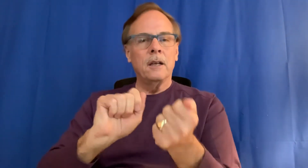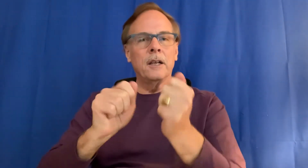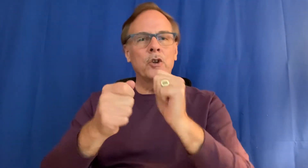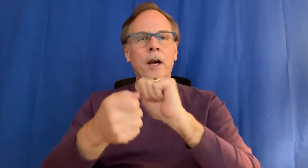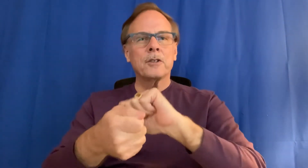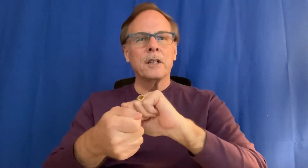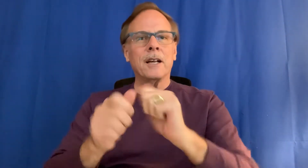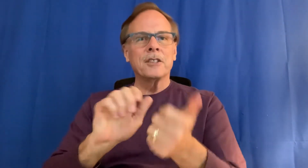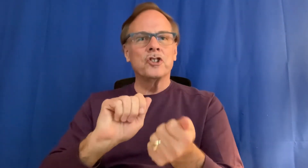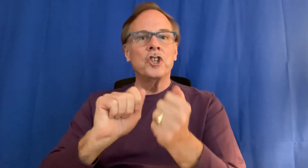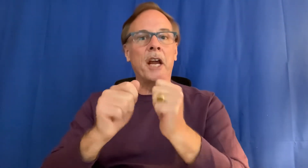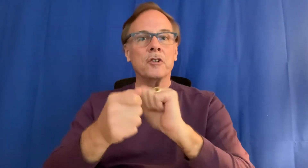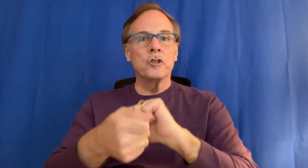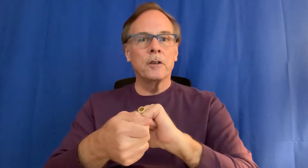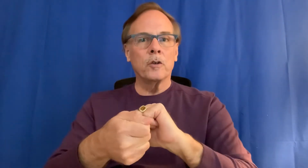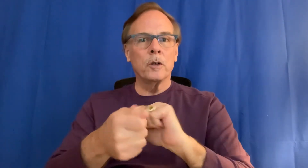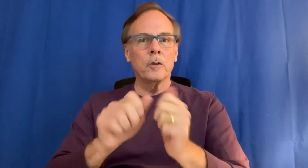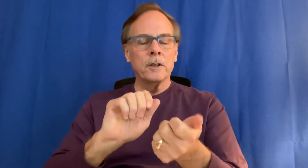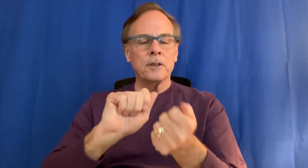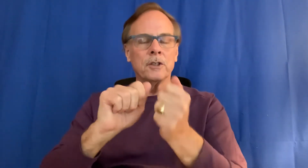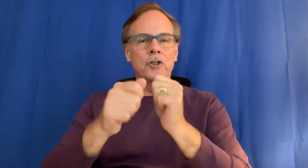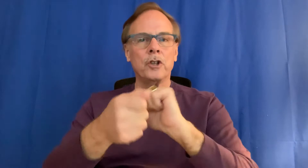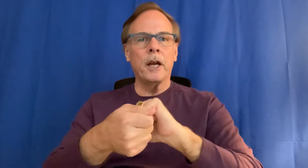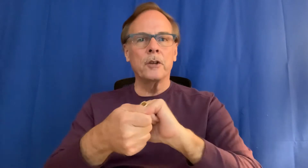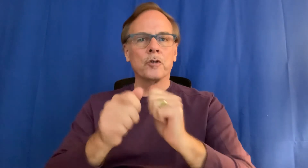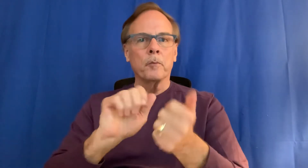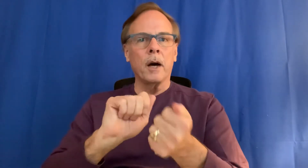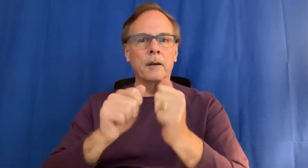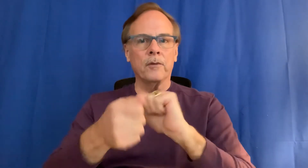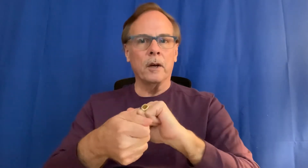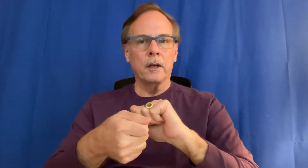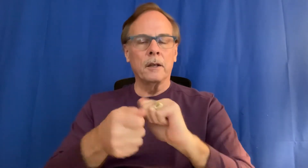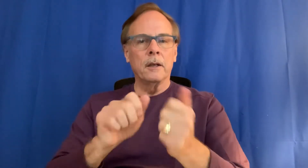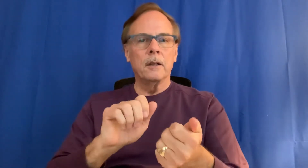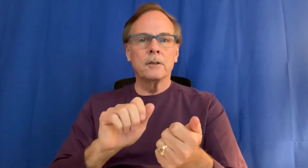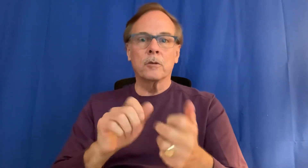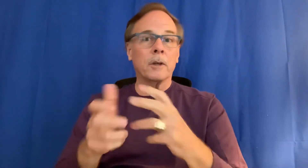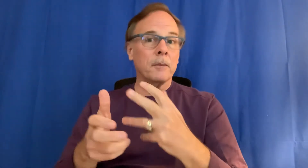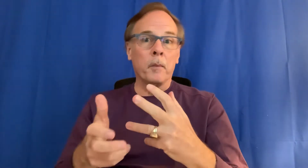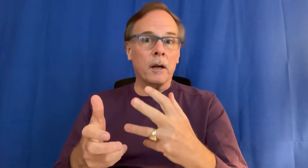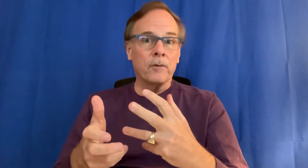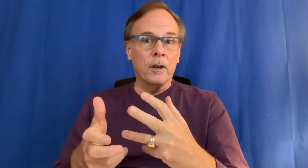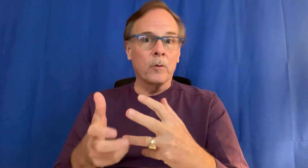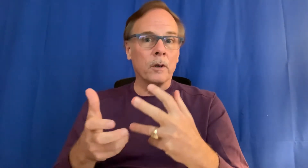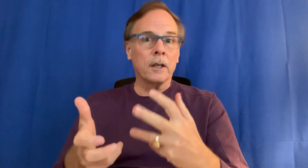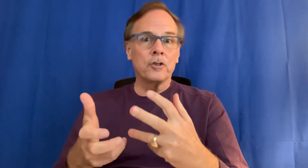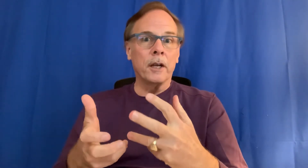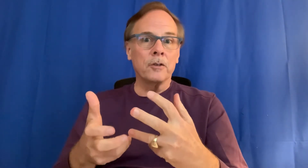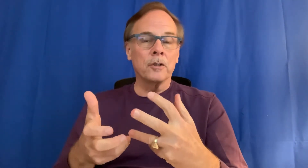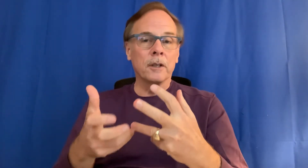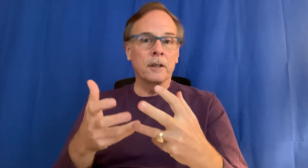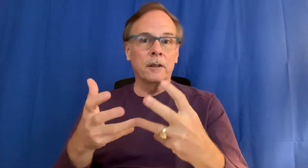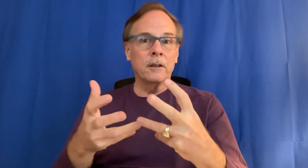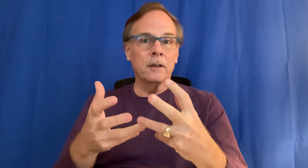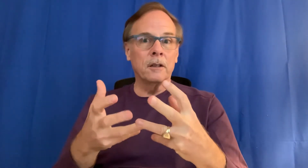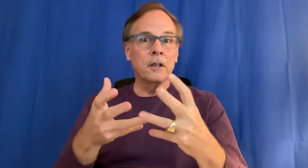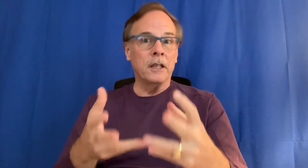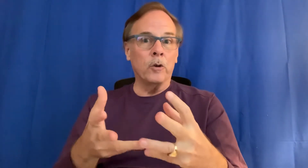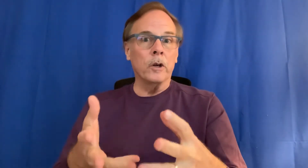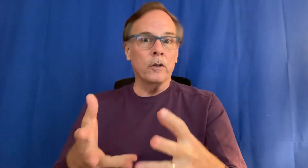You're actually not changing the oil. This is to change or modify. So we're not modifying, we're not changing the oil that's